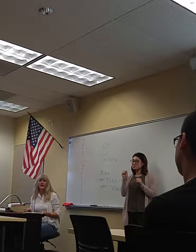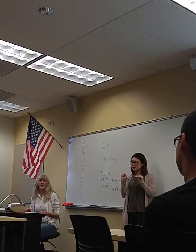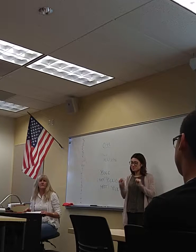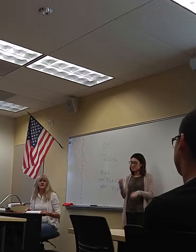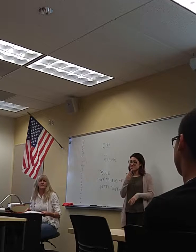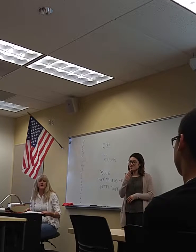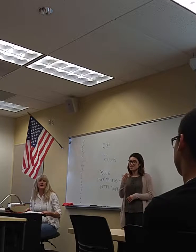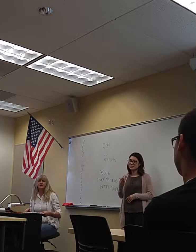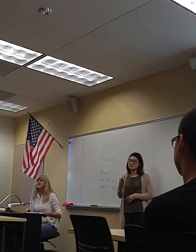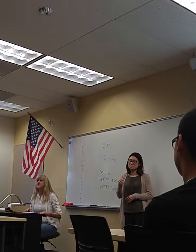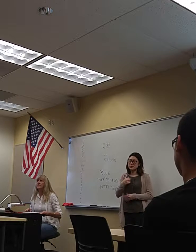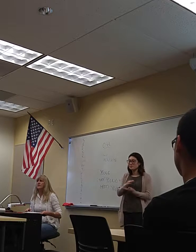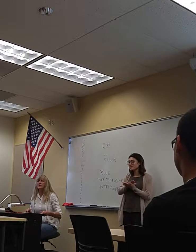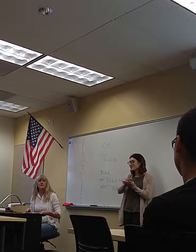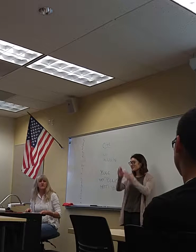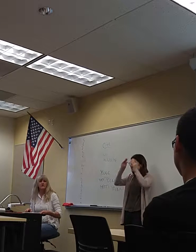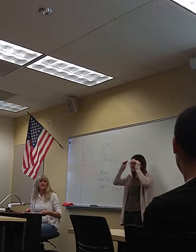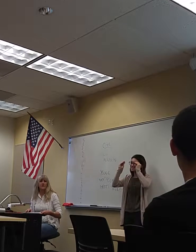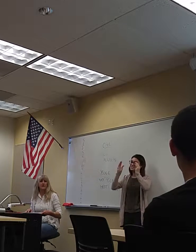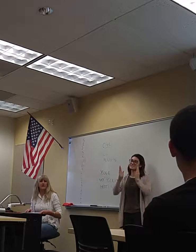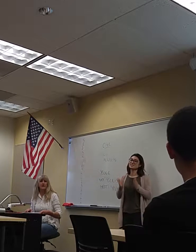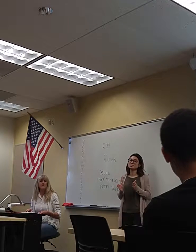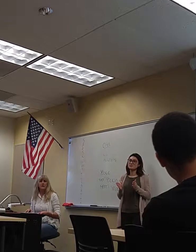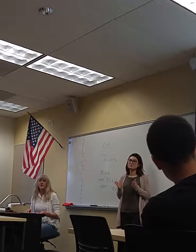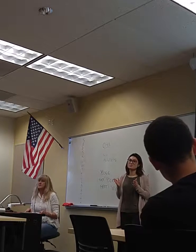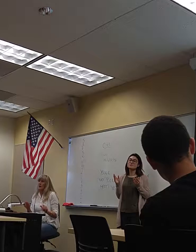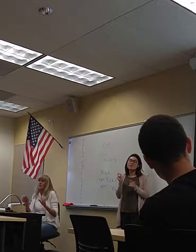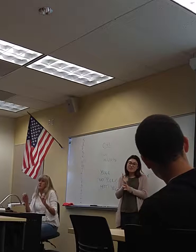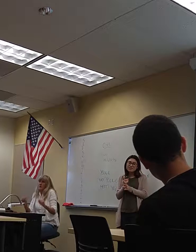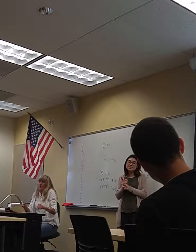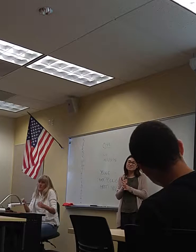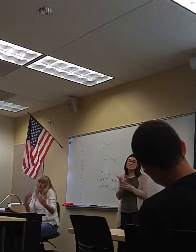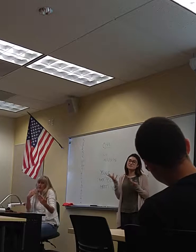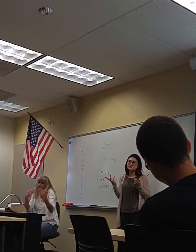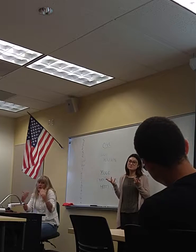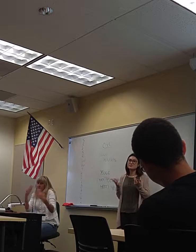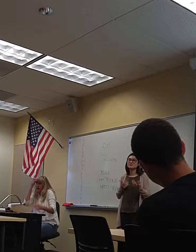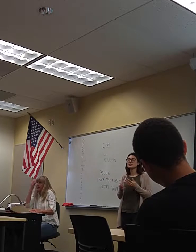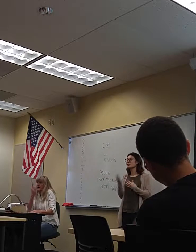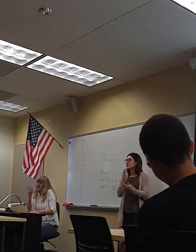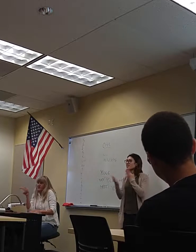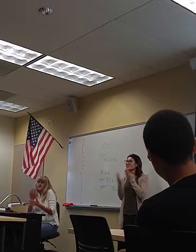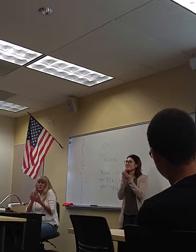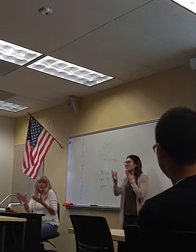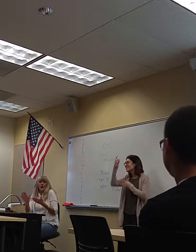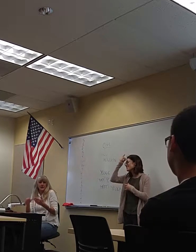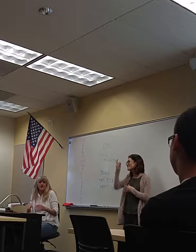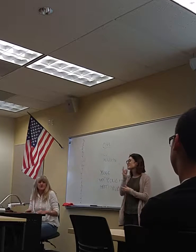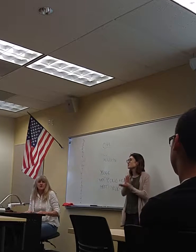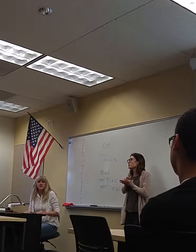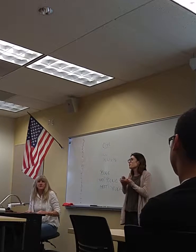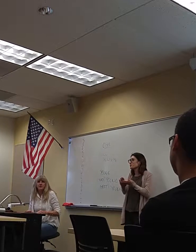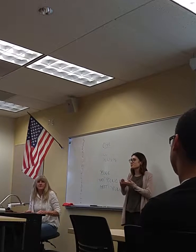wishful that I'm such a nice teacher. You know what I mean? Definitely. So, you know, you can thank Debbie because she's so nice. You know what I'm